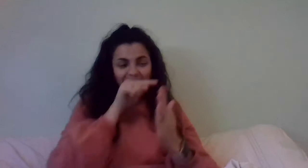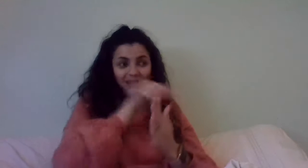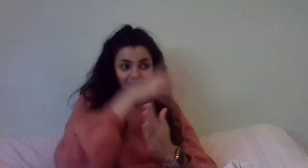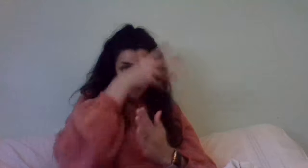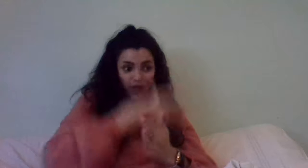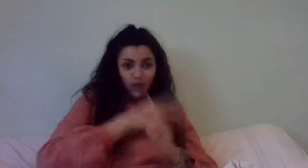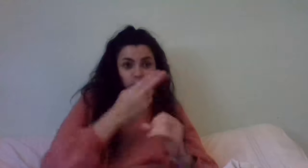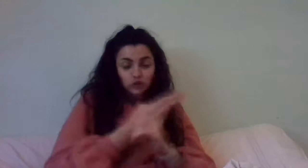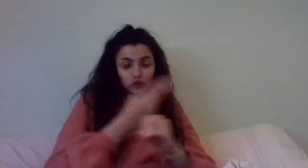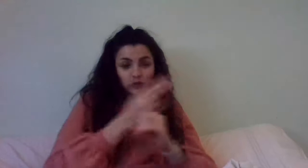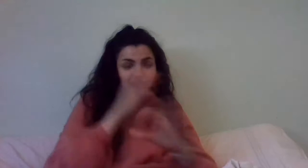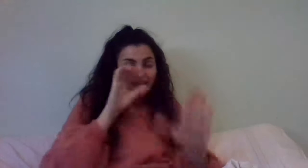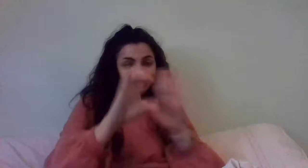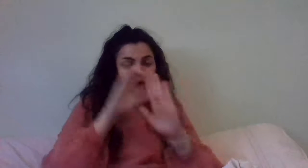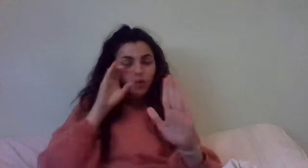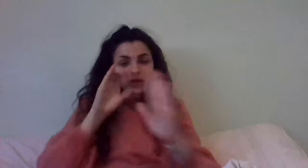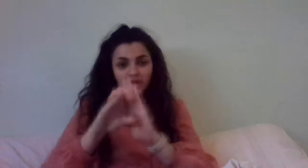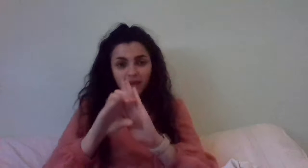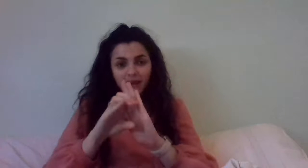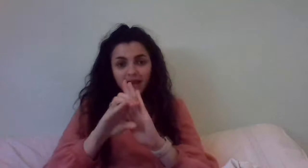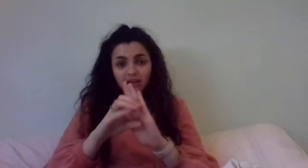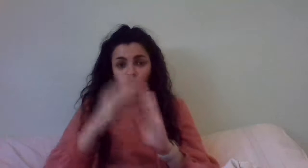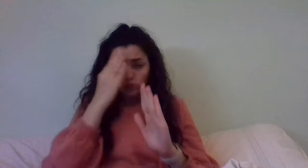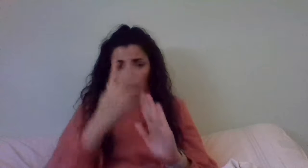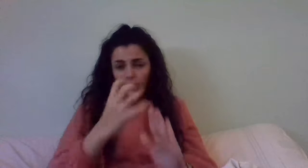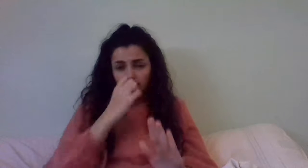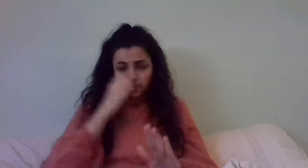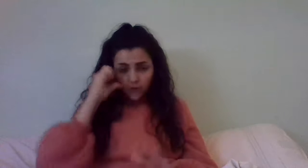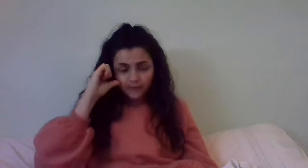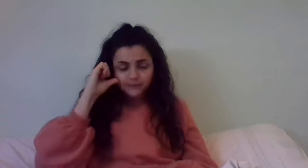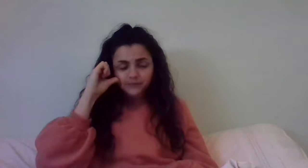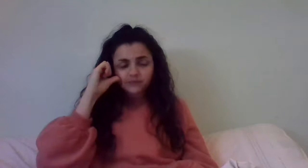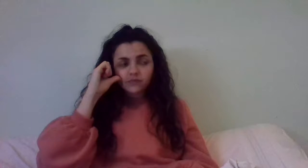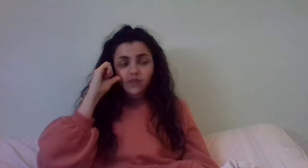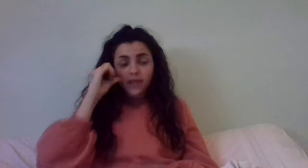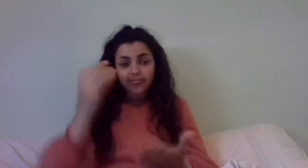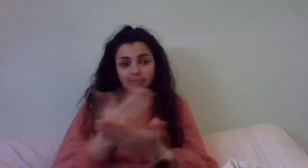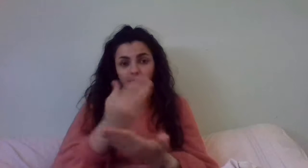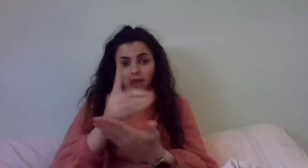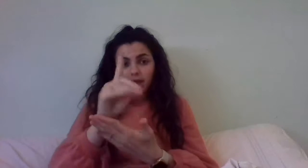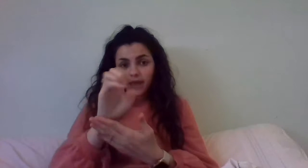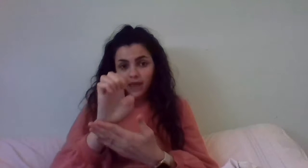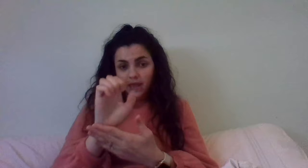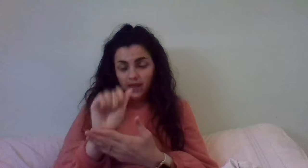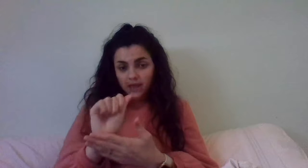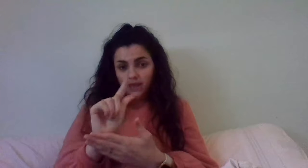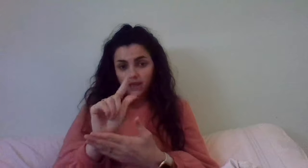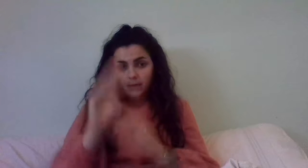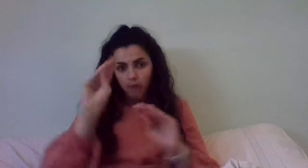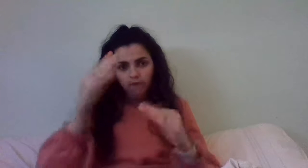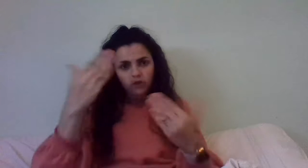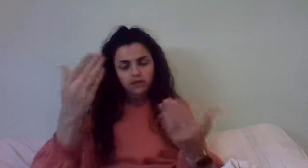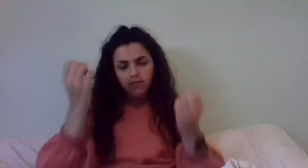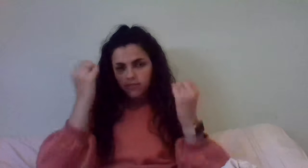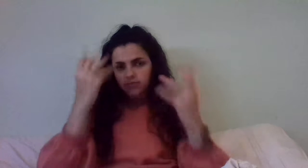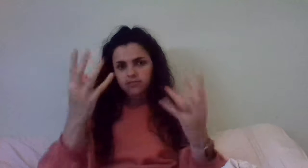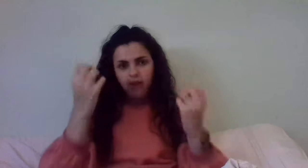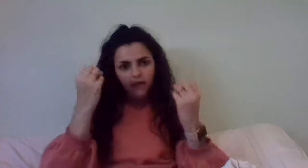yesterday in the recording, the New Deal provides lots of different funds for